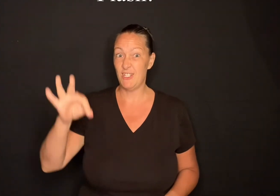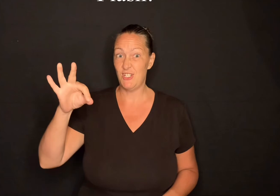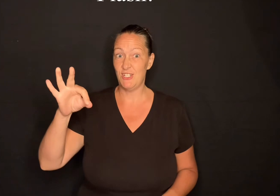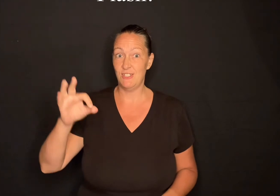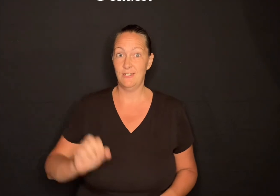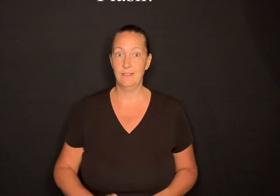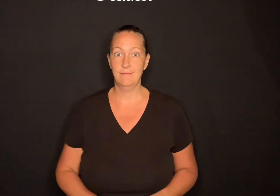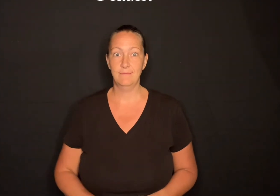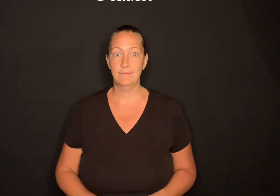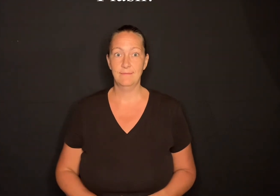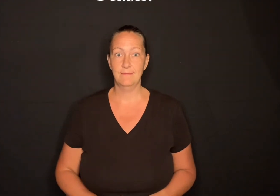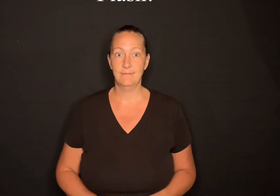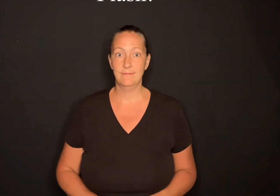Flush.